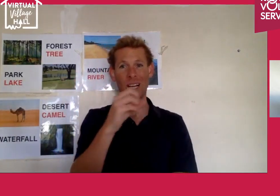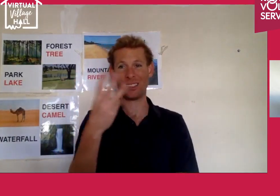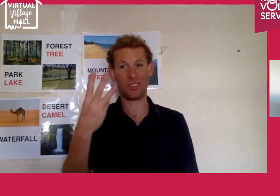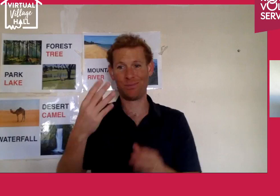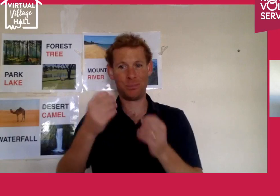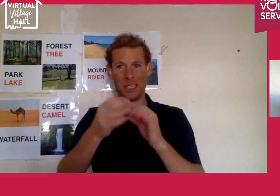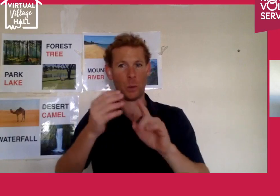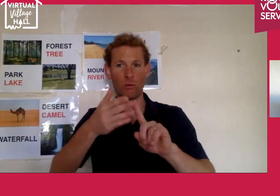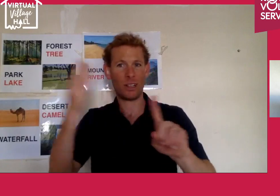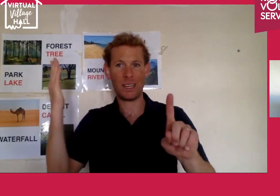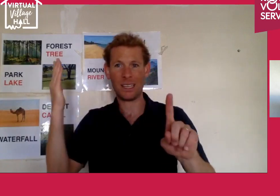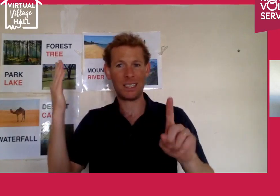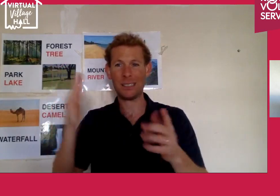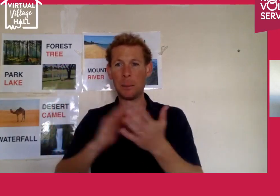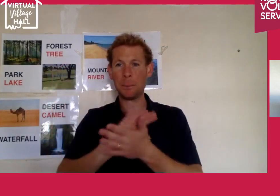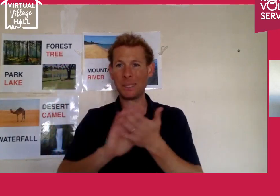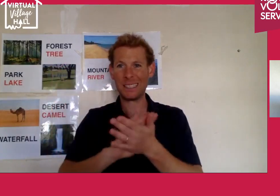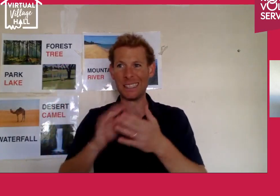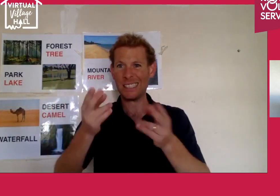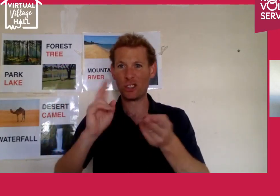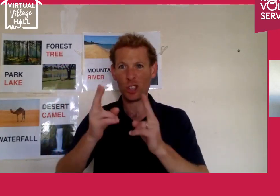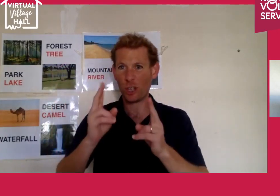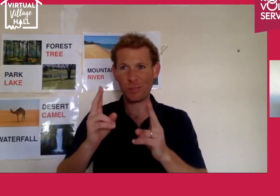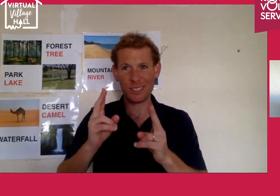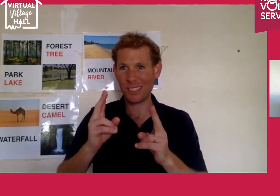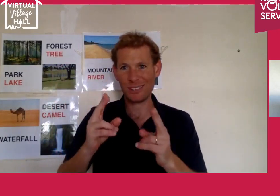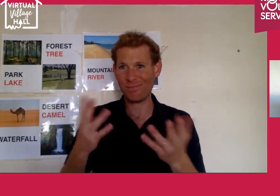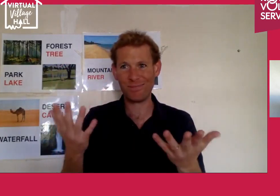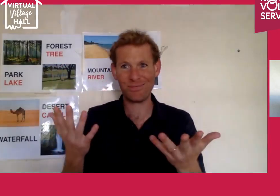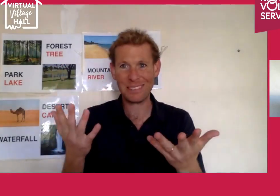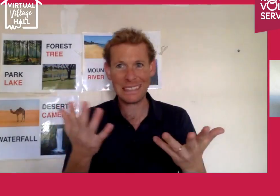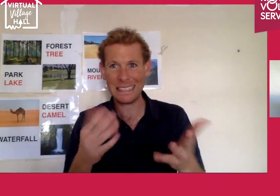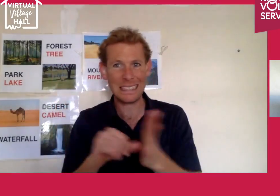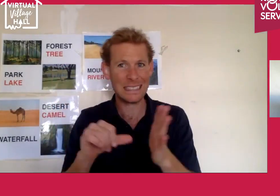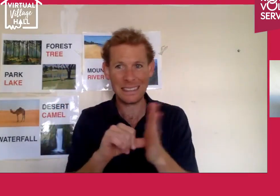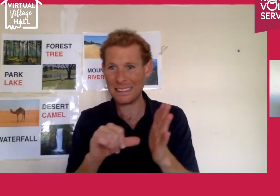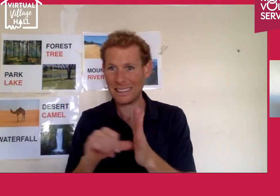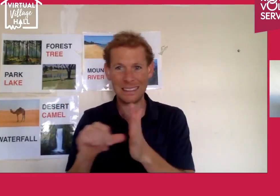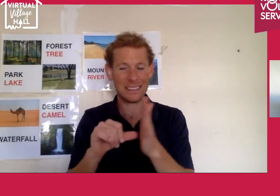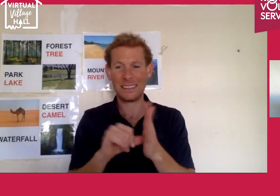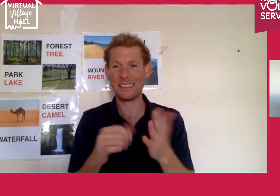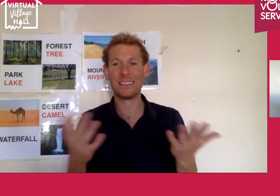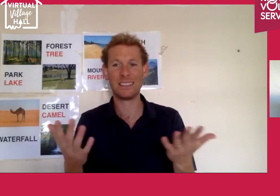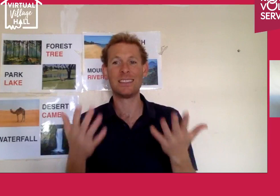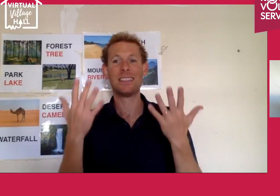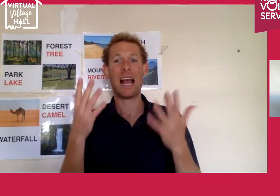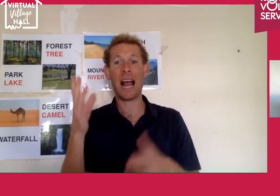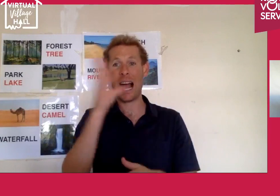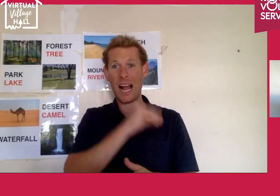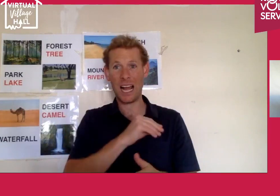But prior to that, there was no recognition of sign language in our countries, in the whole of the UK.